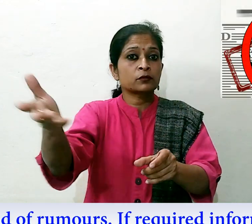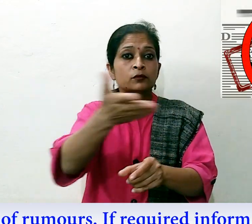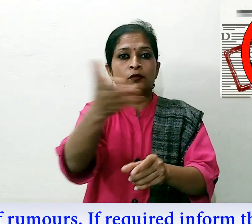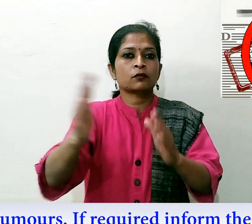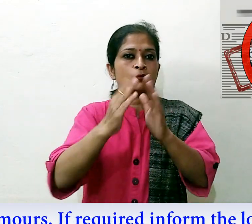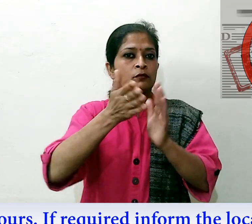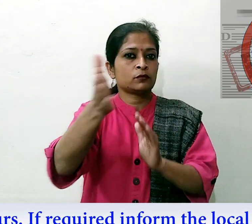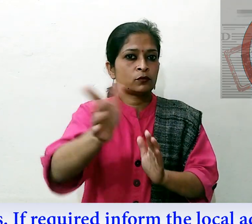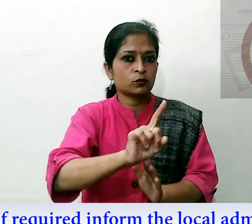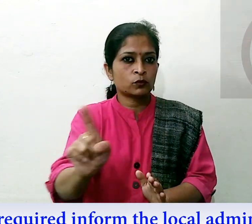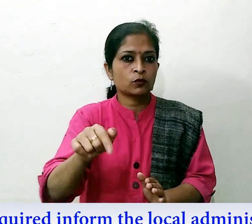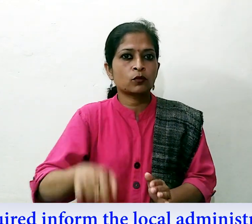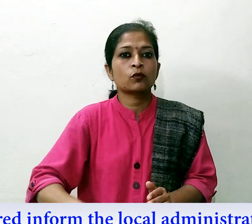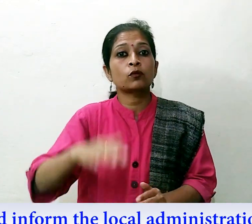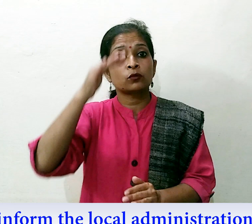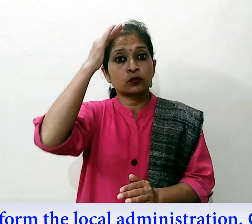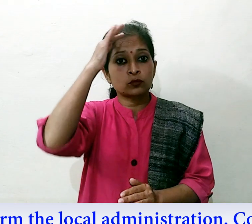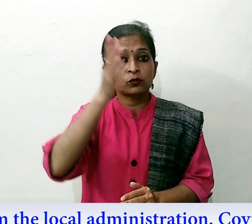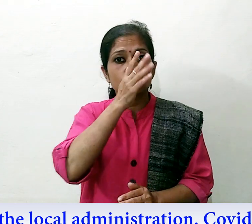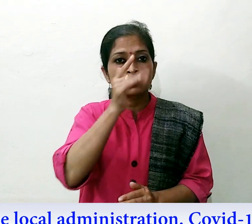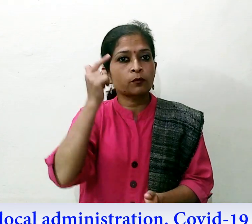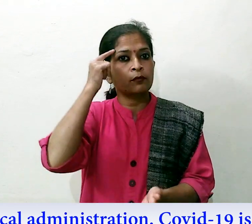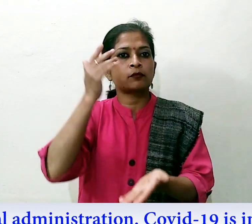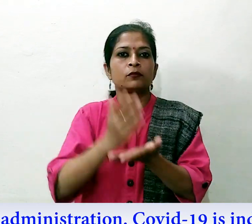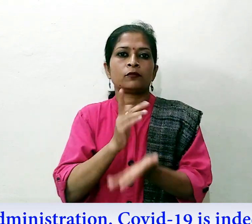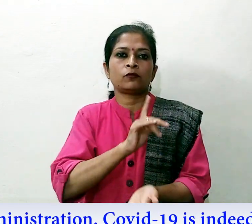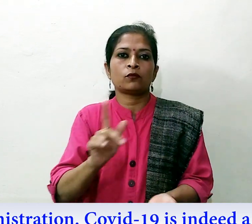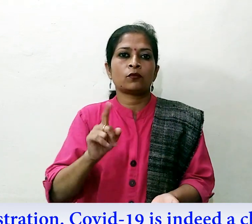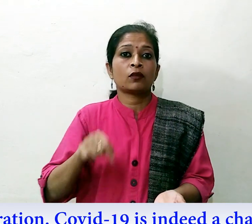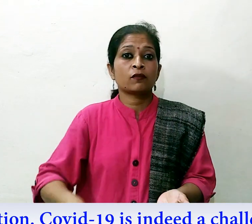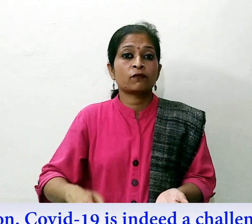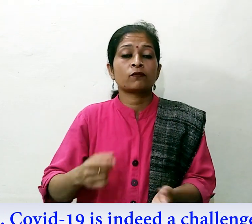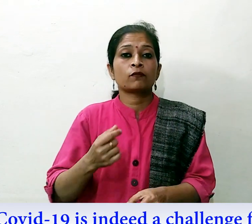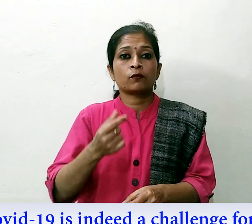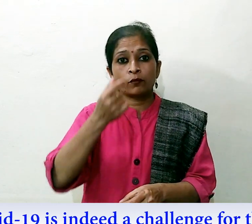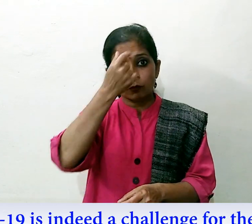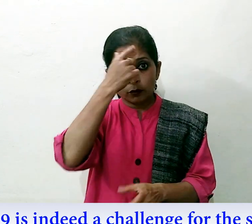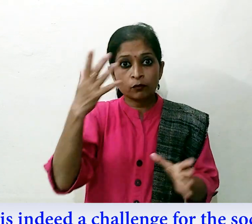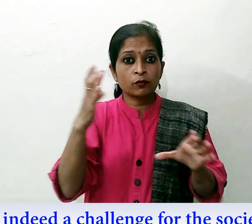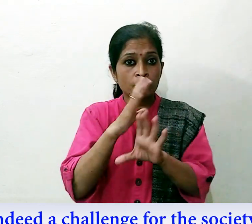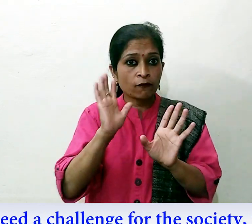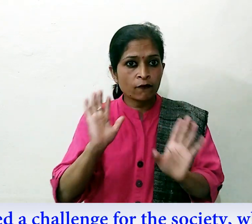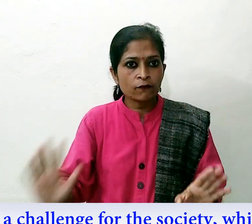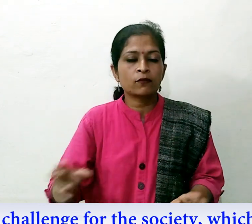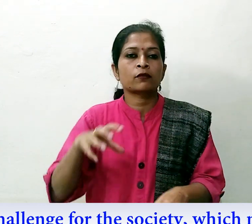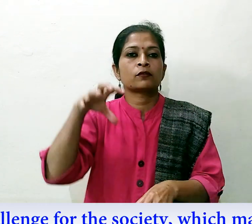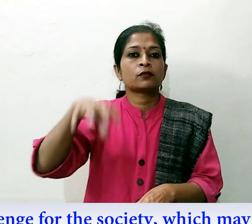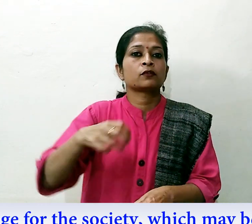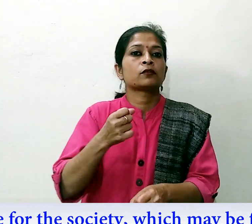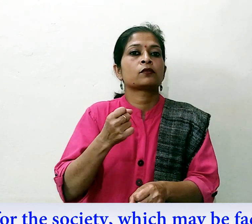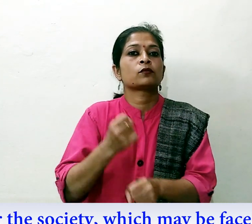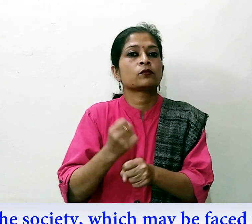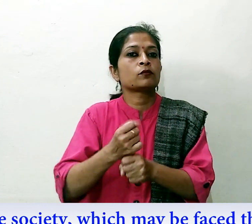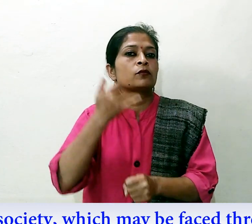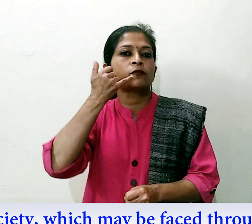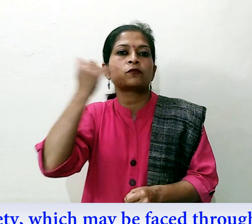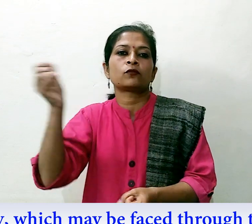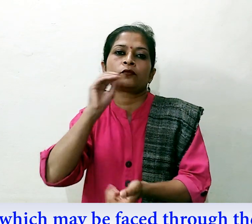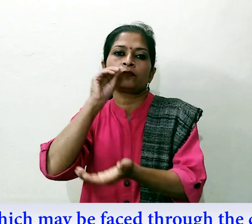any kind of rumors. If required, inform the local administration. COVID-19 is indeed a challenge for the